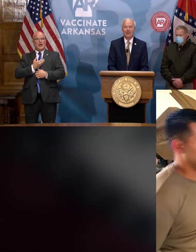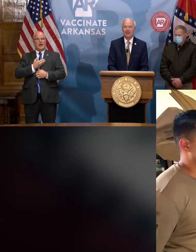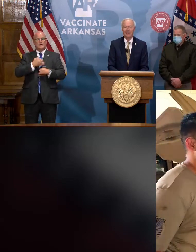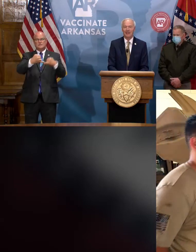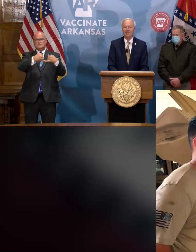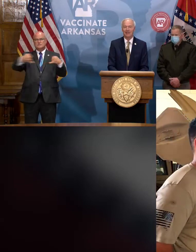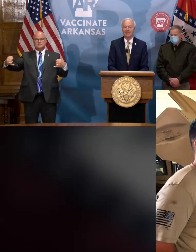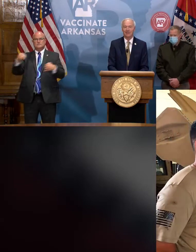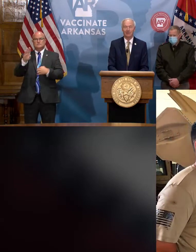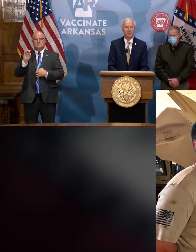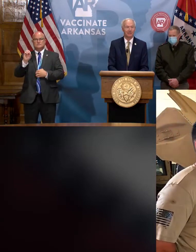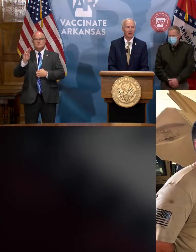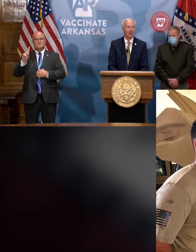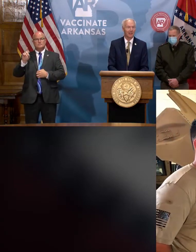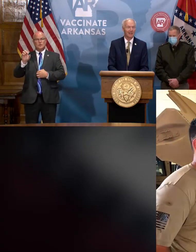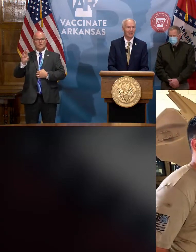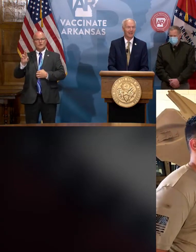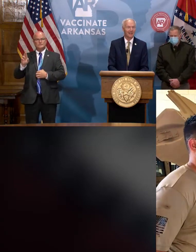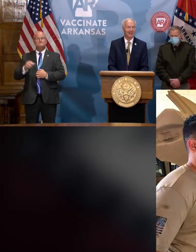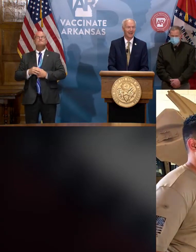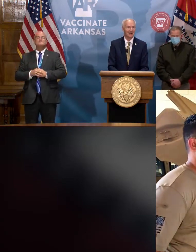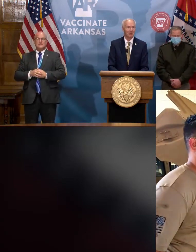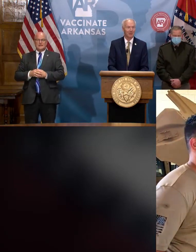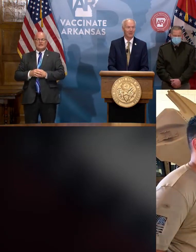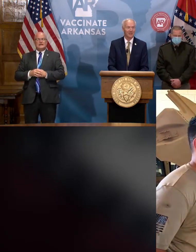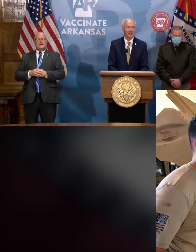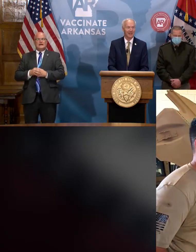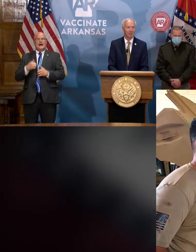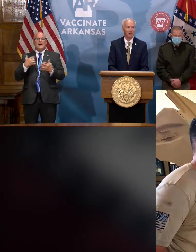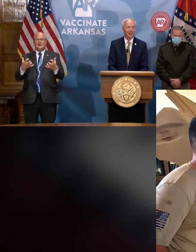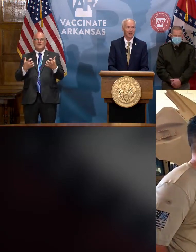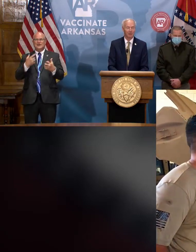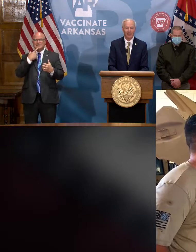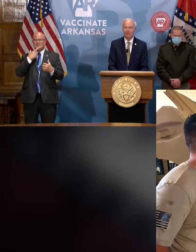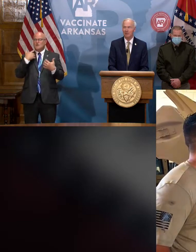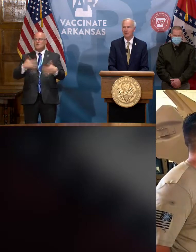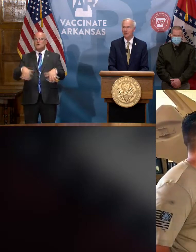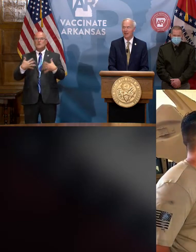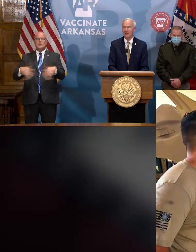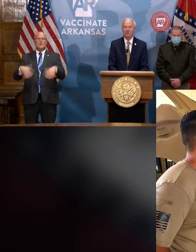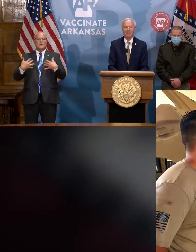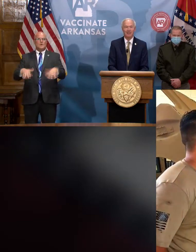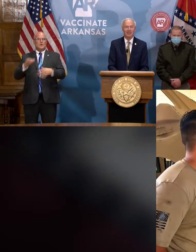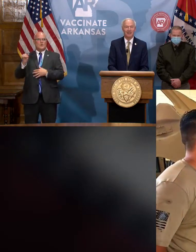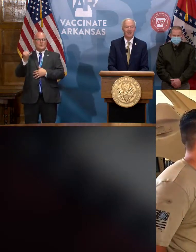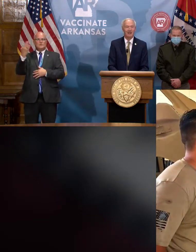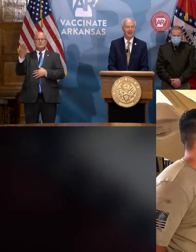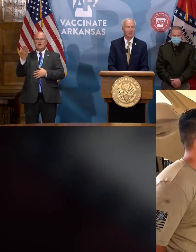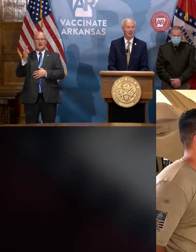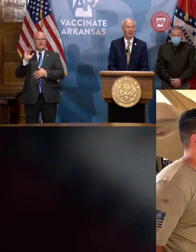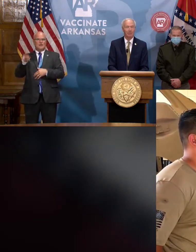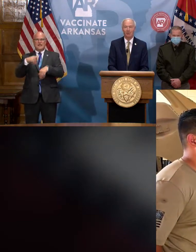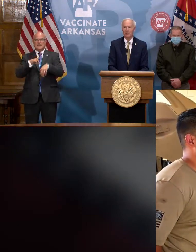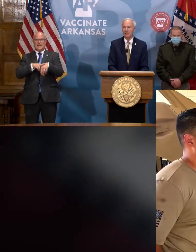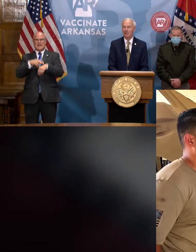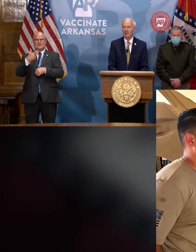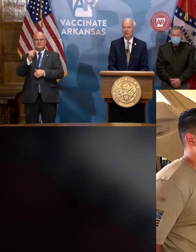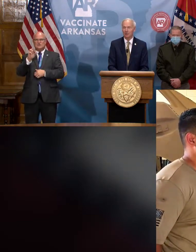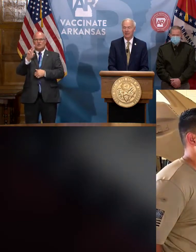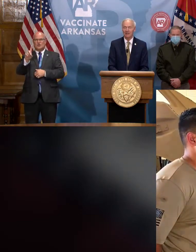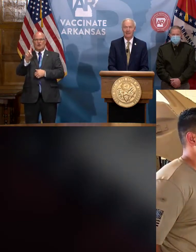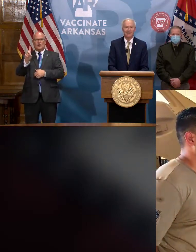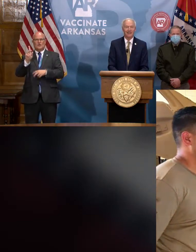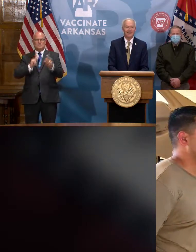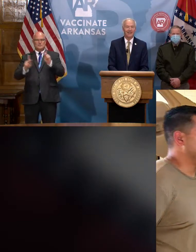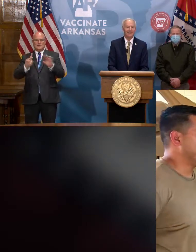border. And first of all, I want to say what an incredible job our National Guard personnel